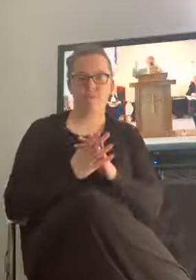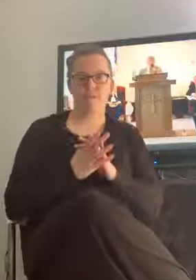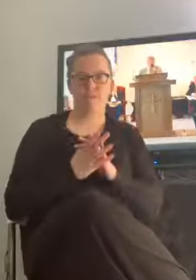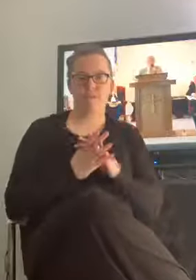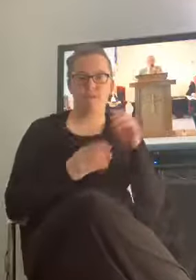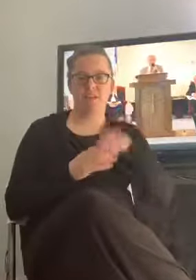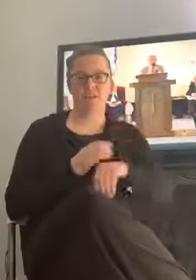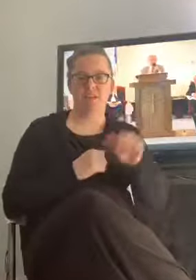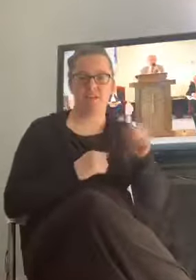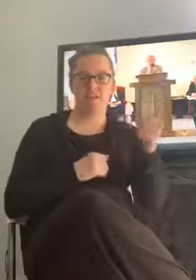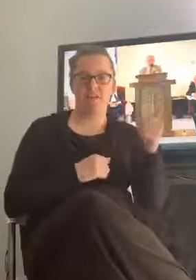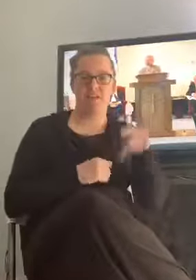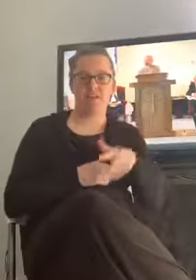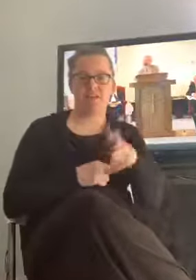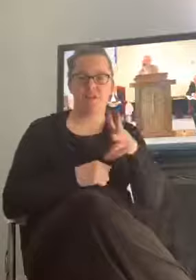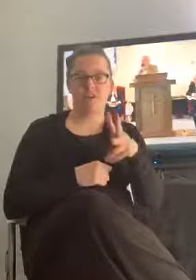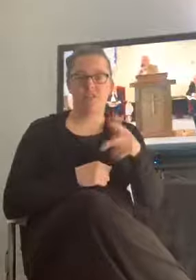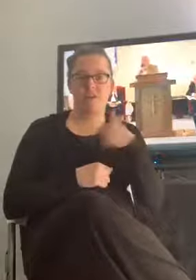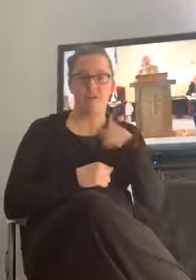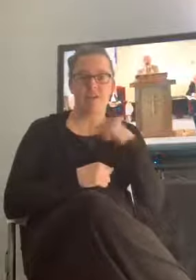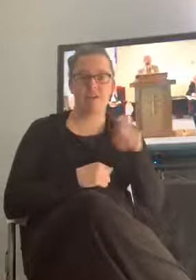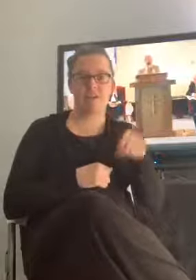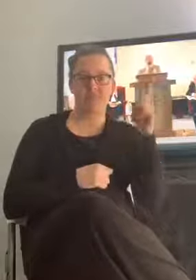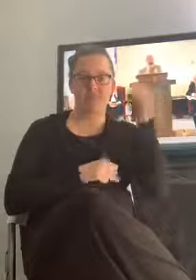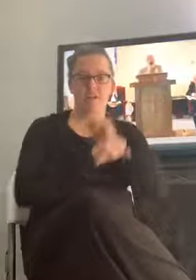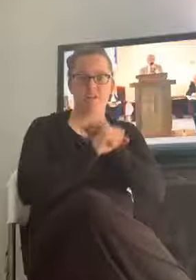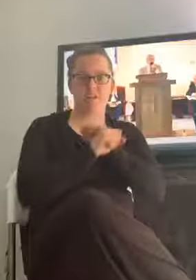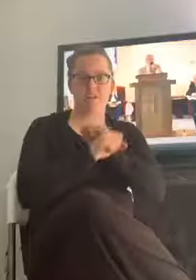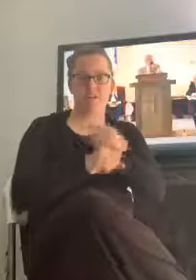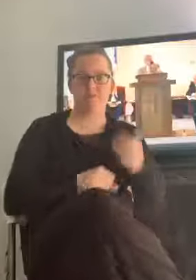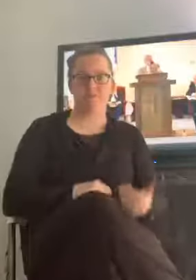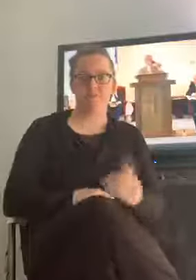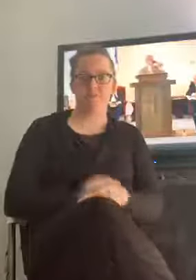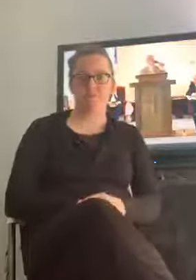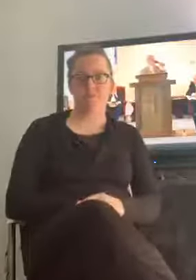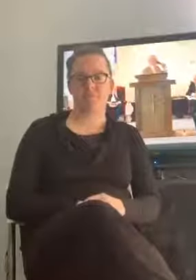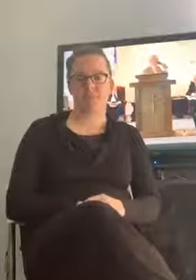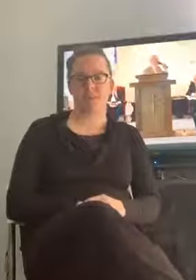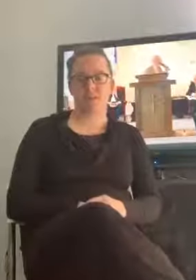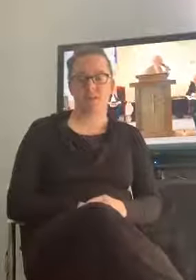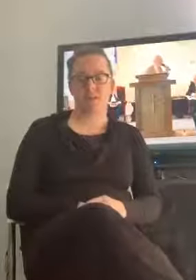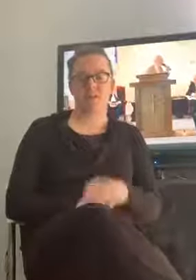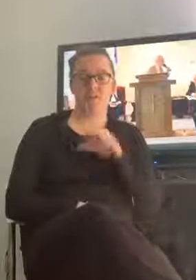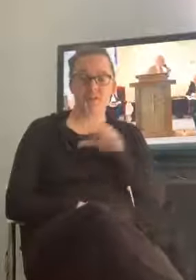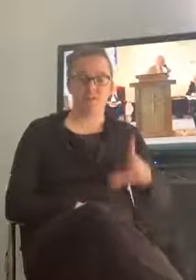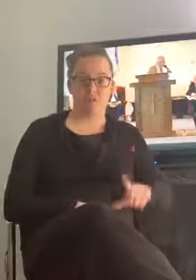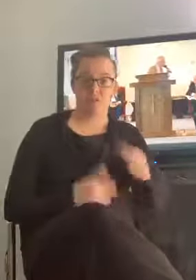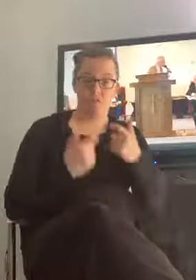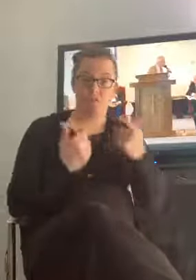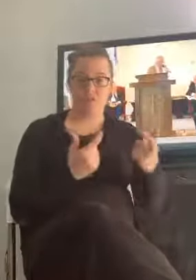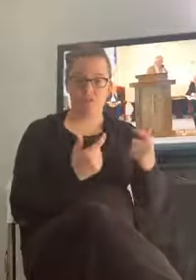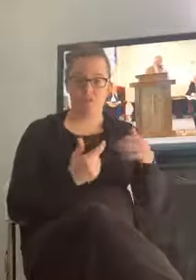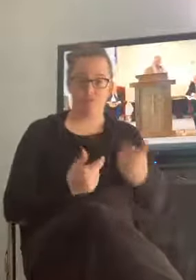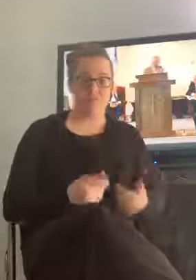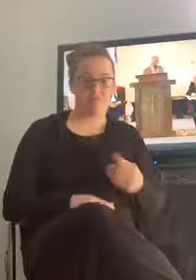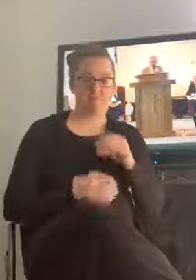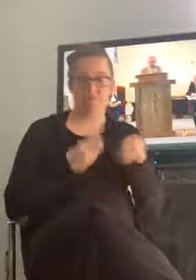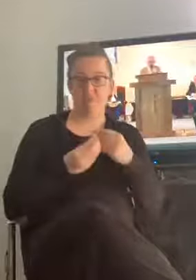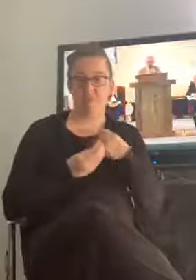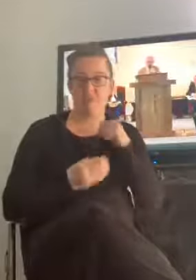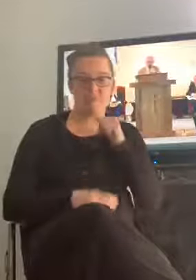just need you to watch over me. And you know what? I have found the Lord to watch over me when I was not so much in control.